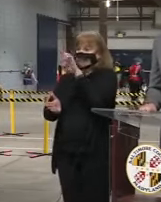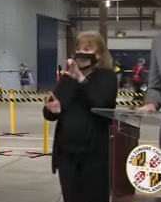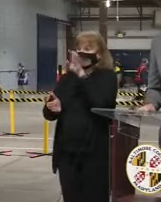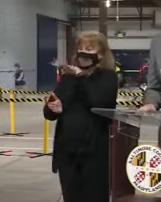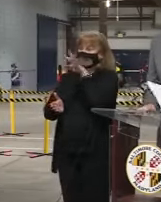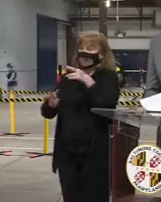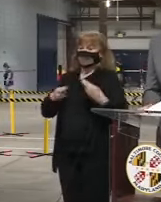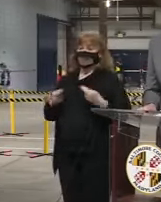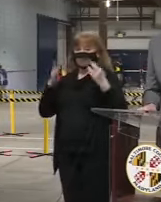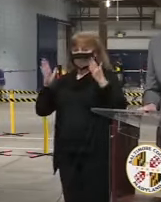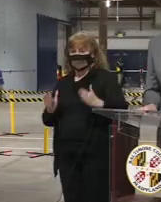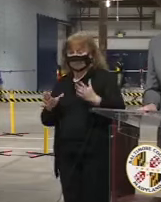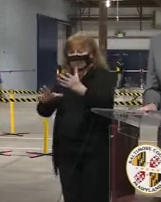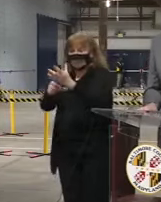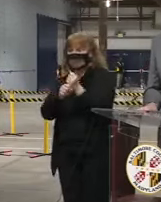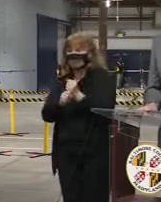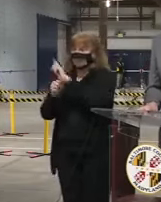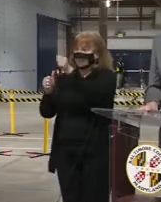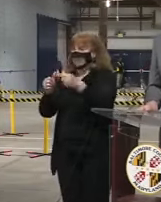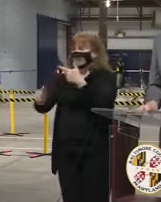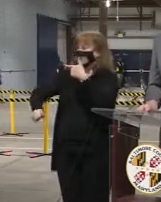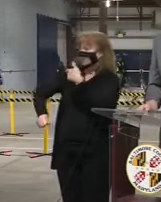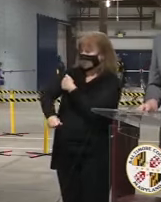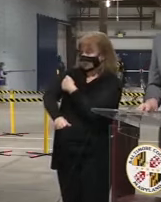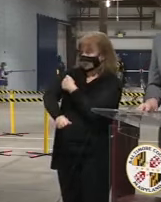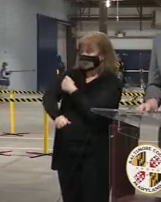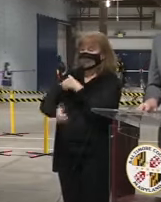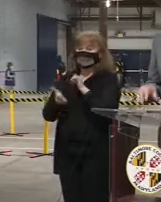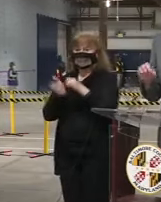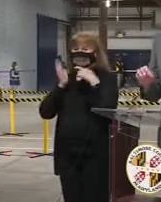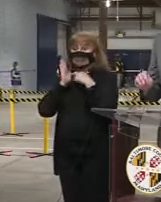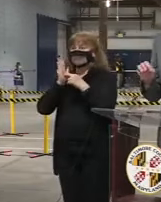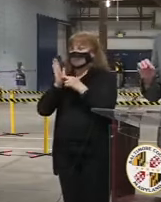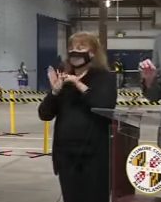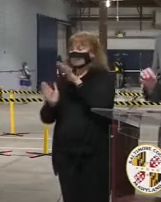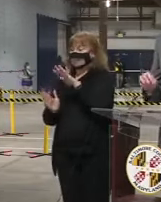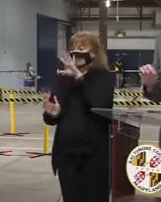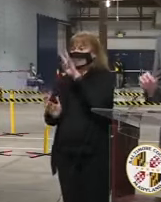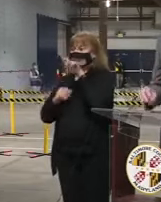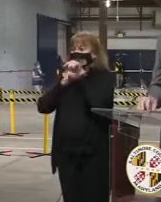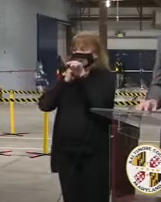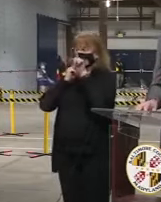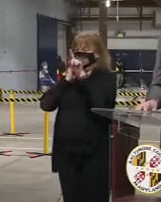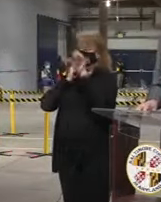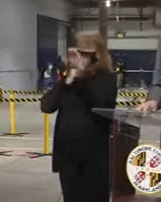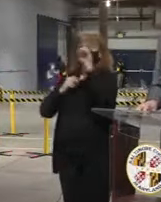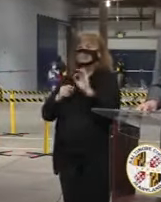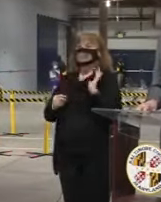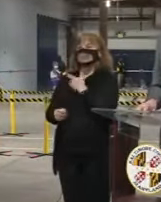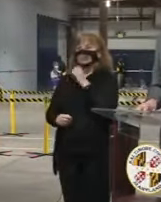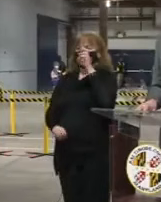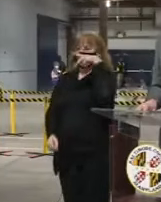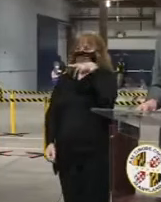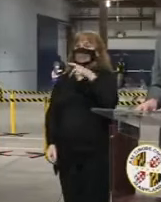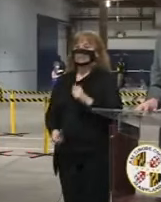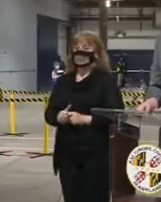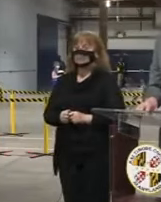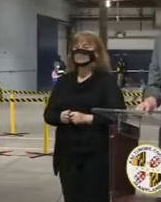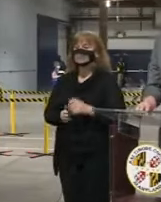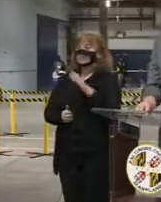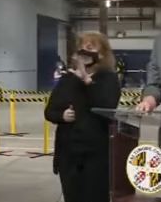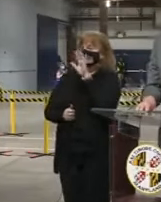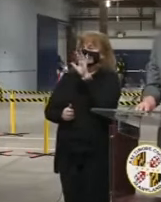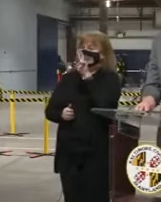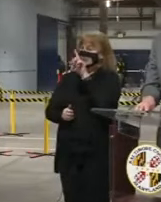58,744 residents have received a first dose. That represents 7.1% of our population, and